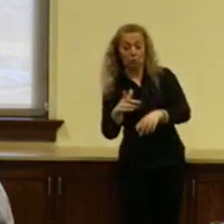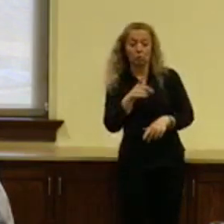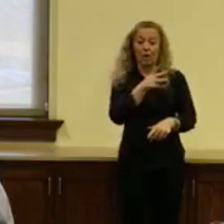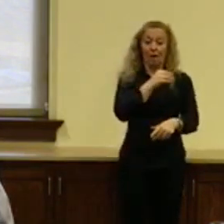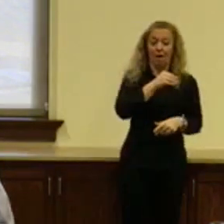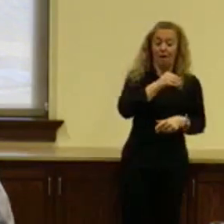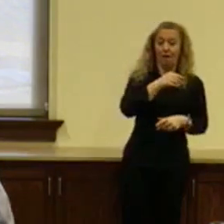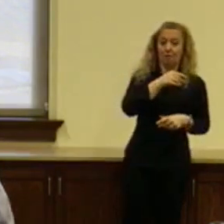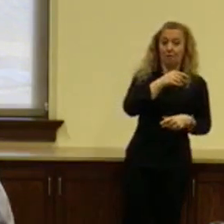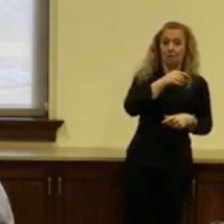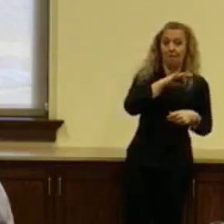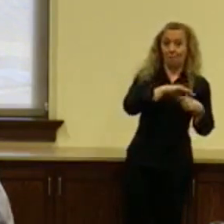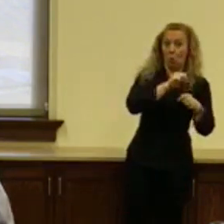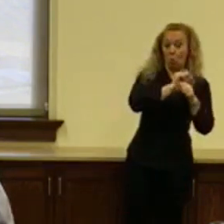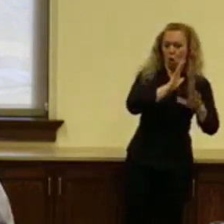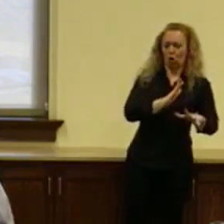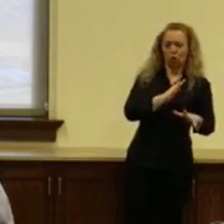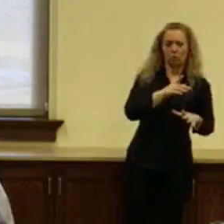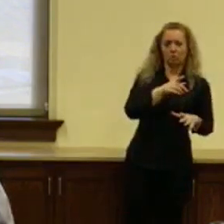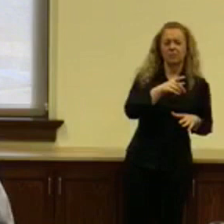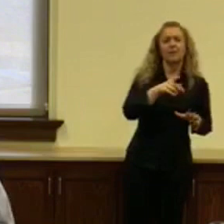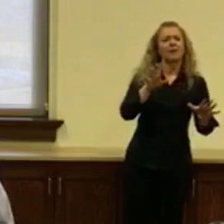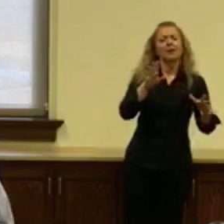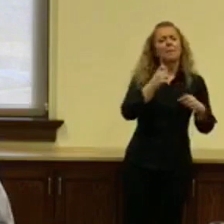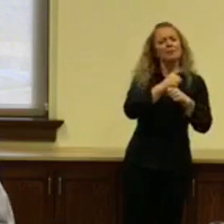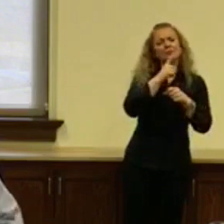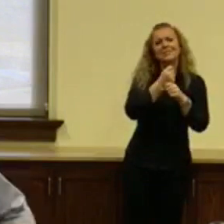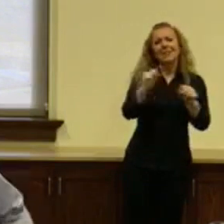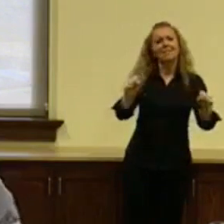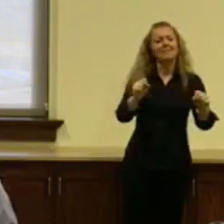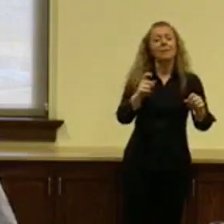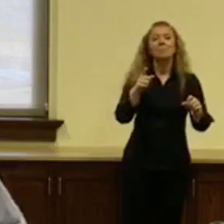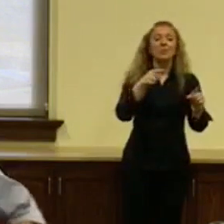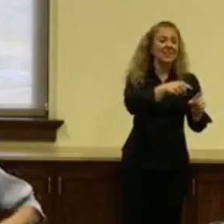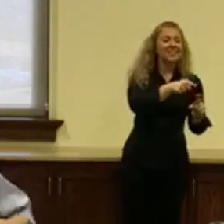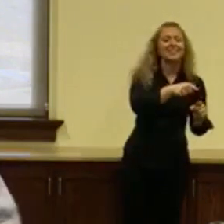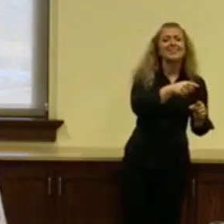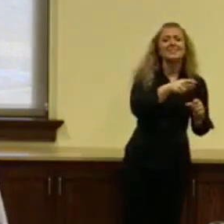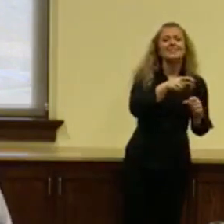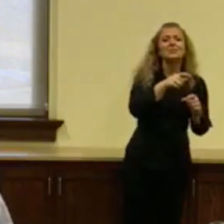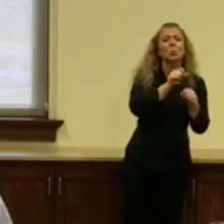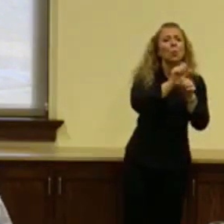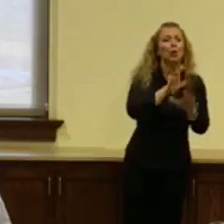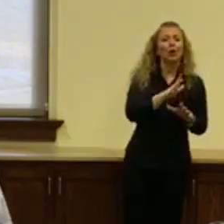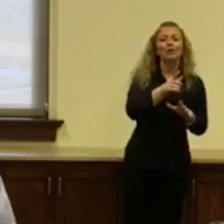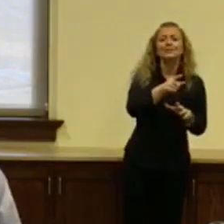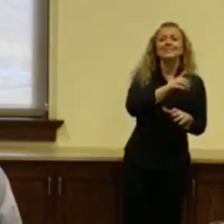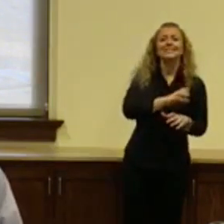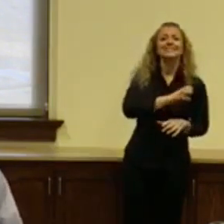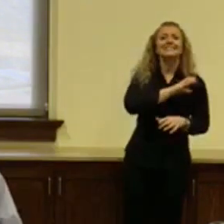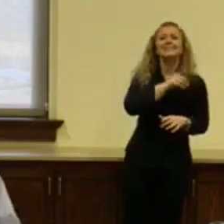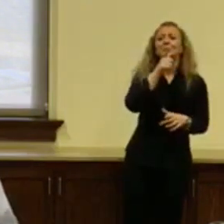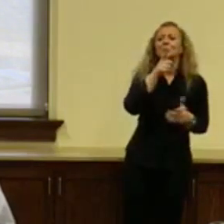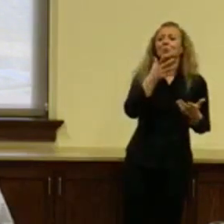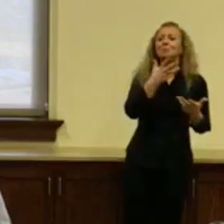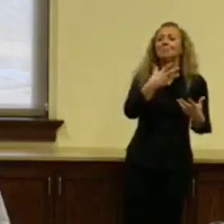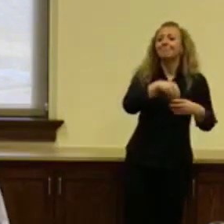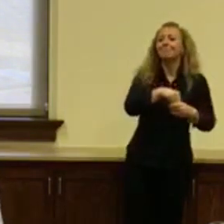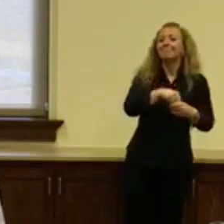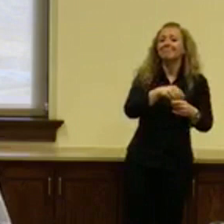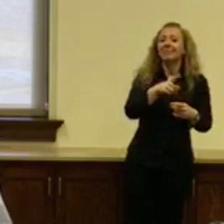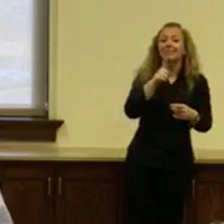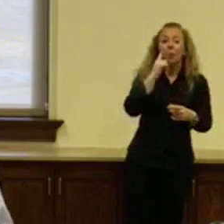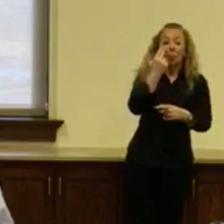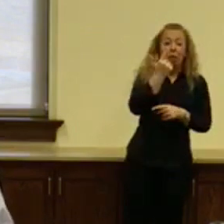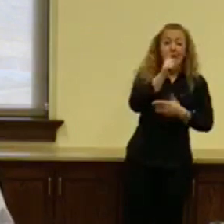workers who work tirelessly. And again, these are folks who are great citizens and do this for all the right reasons, for those